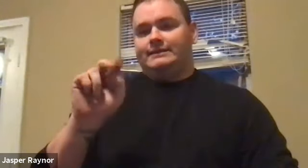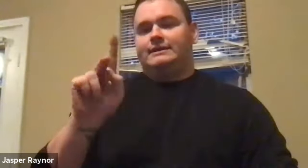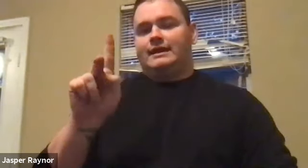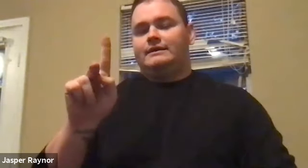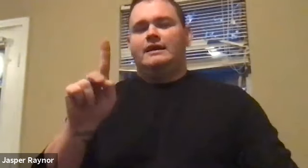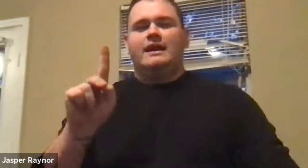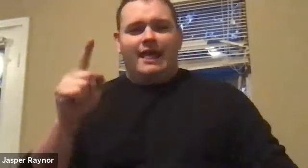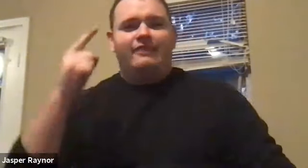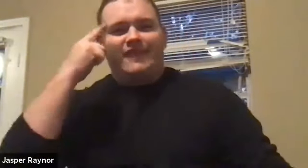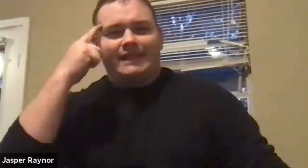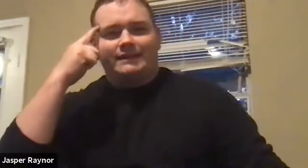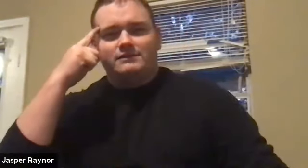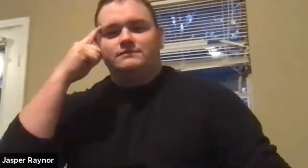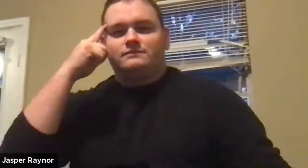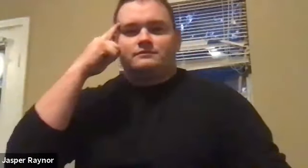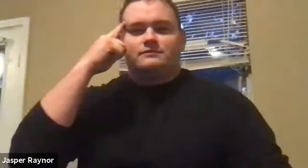T-H-I-N-K. Think.